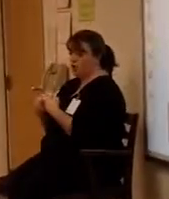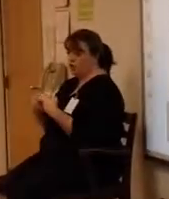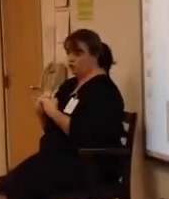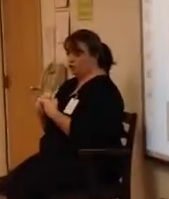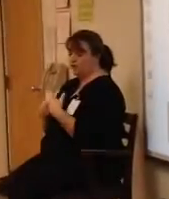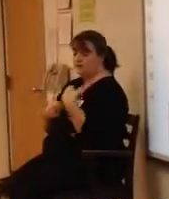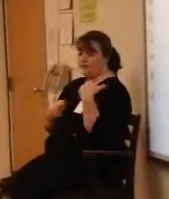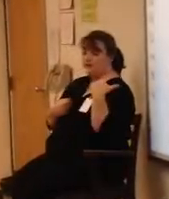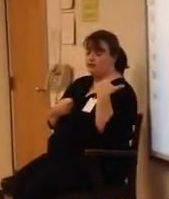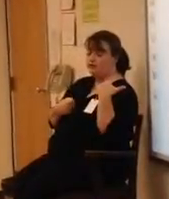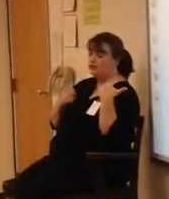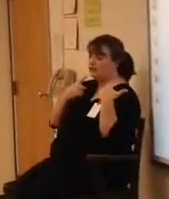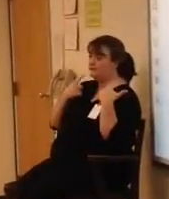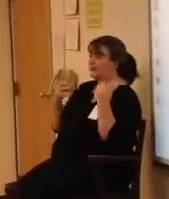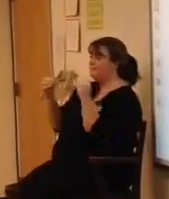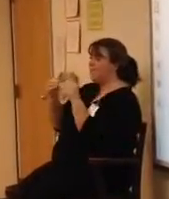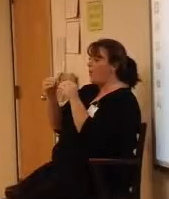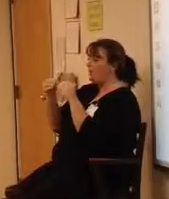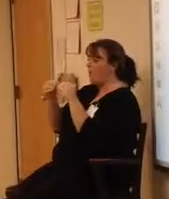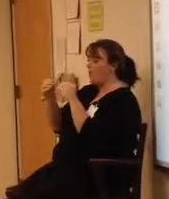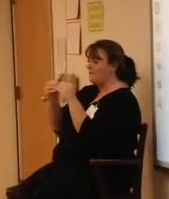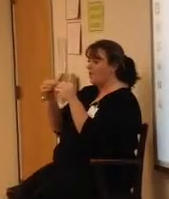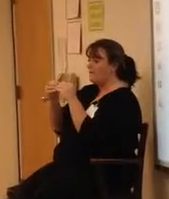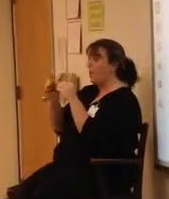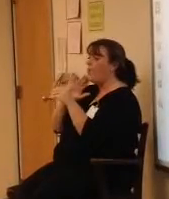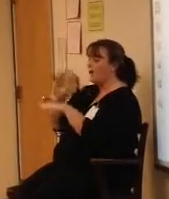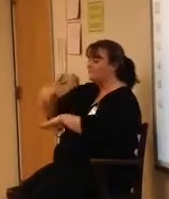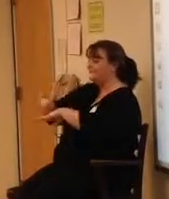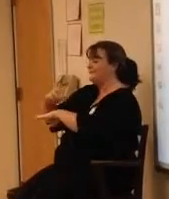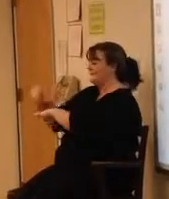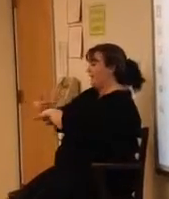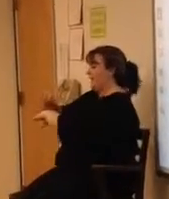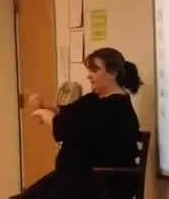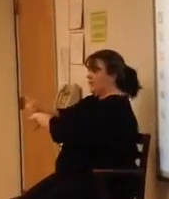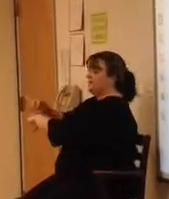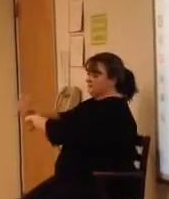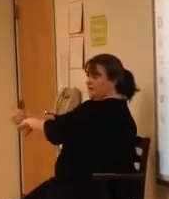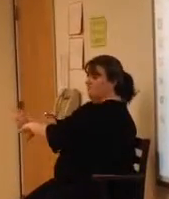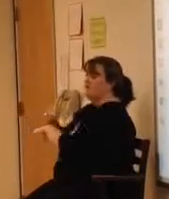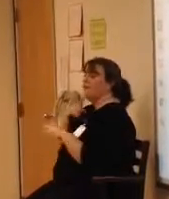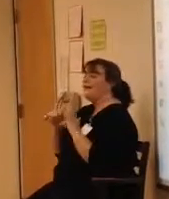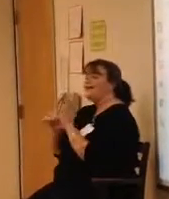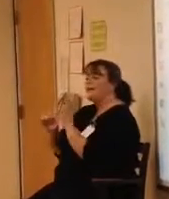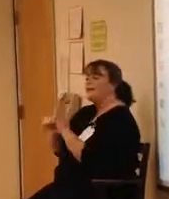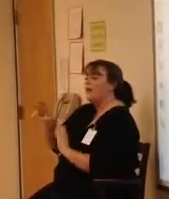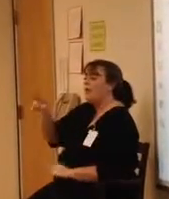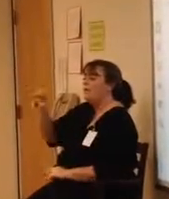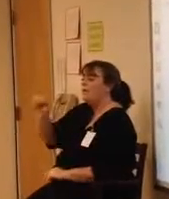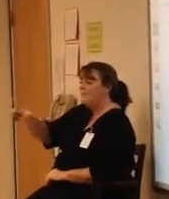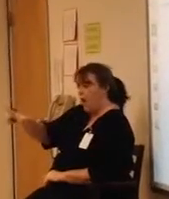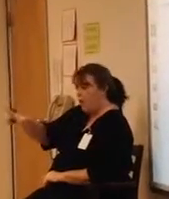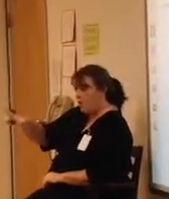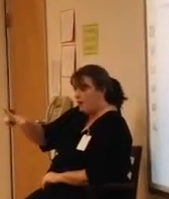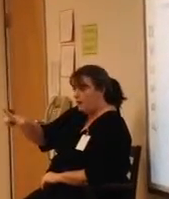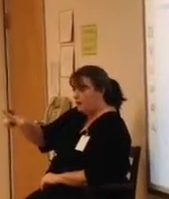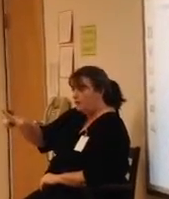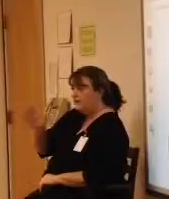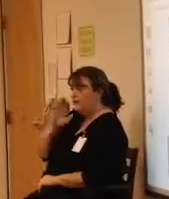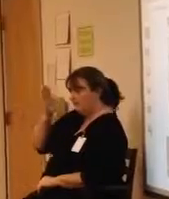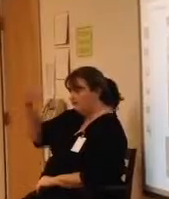put in common areas where there's a lot of traffic. So, say a mall. A mall is a really common place where they'll put charging stations